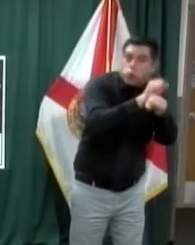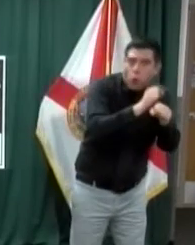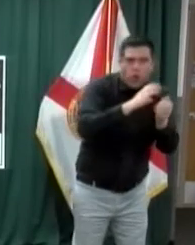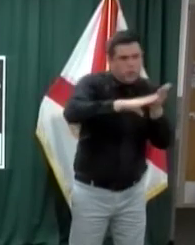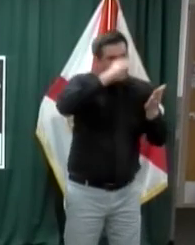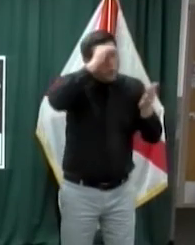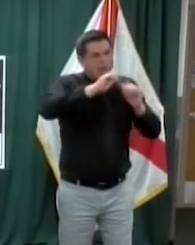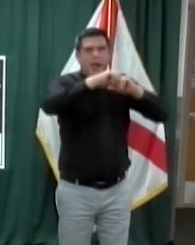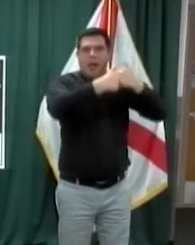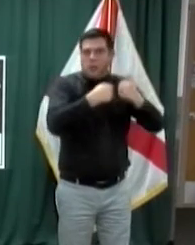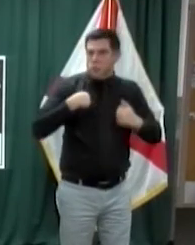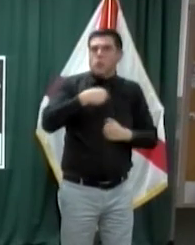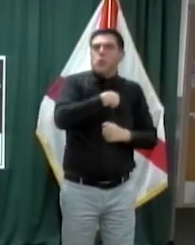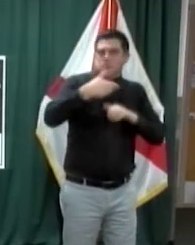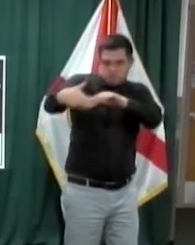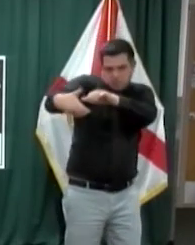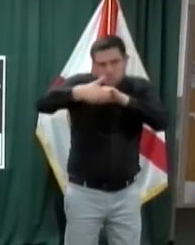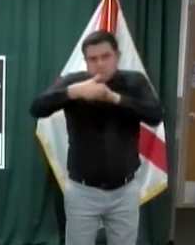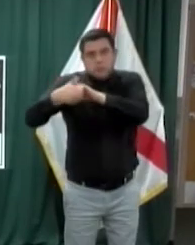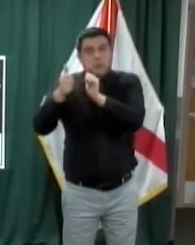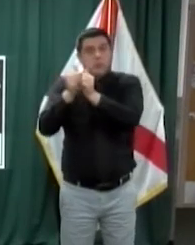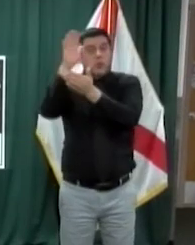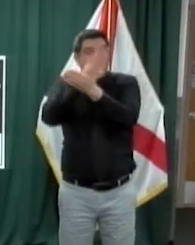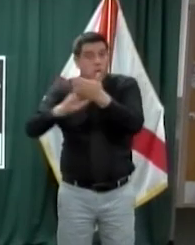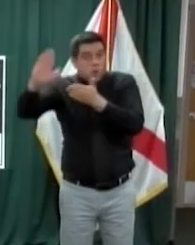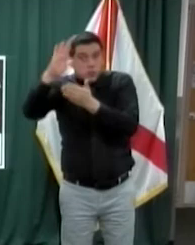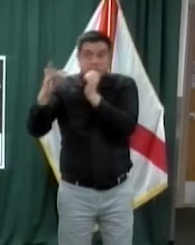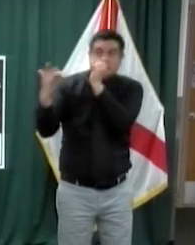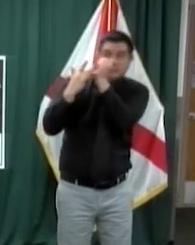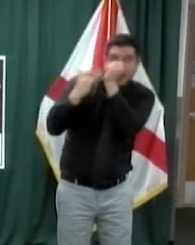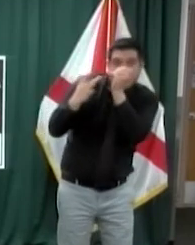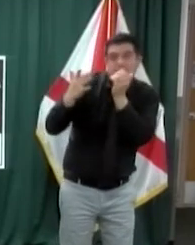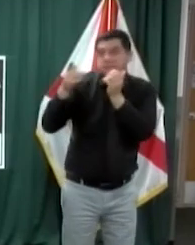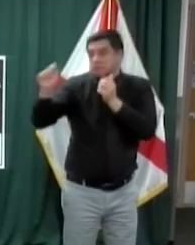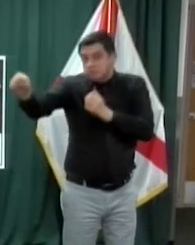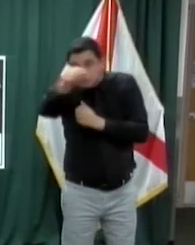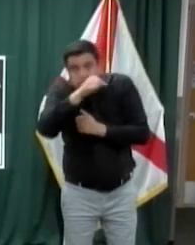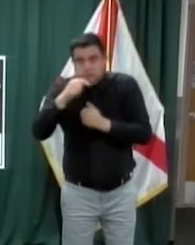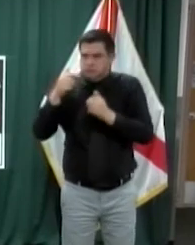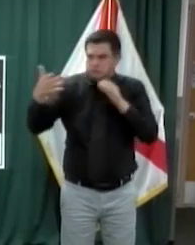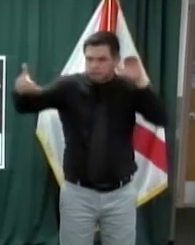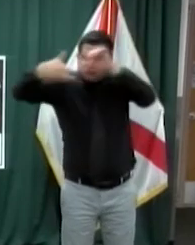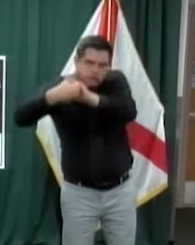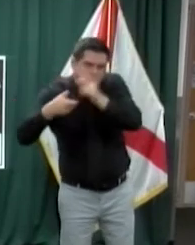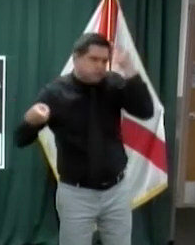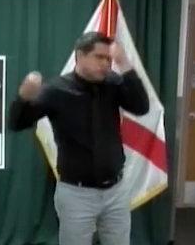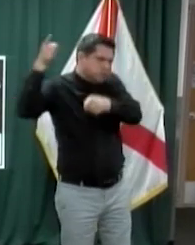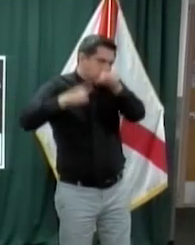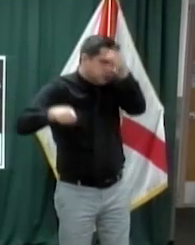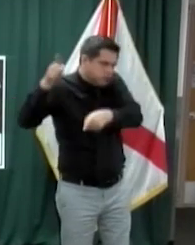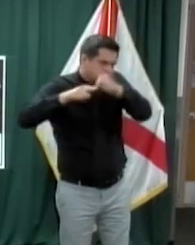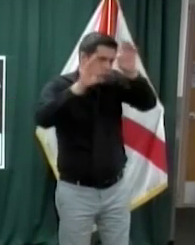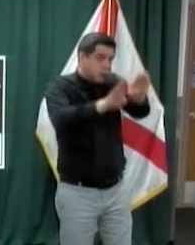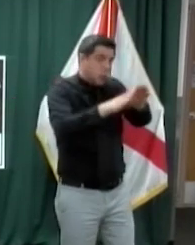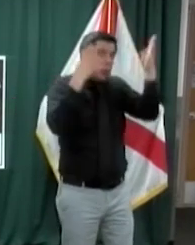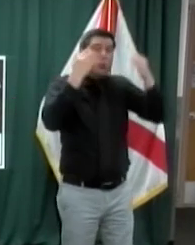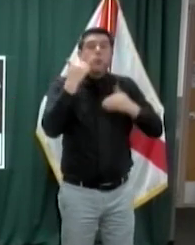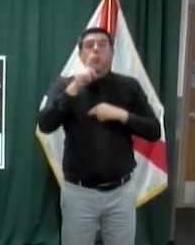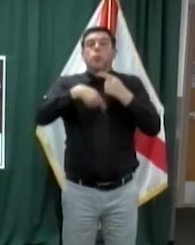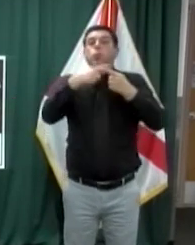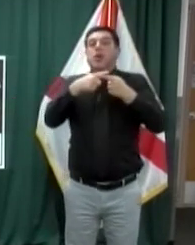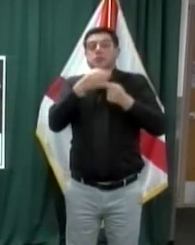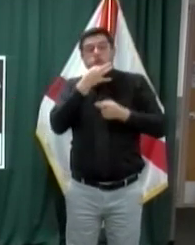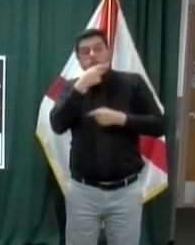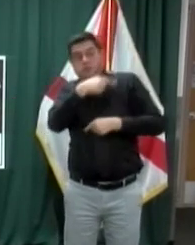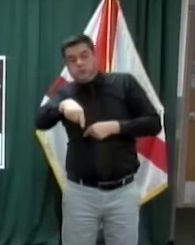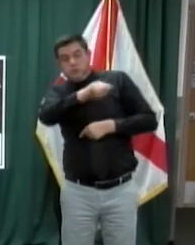centers, and we're hoping to be able to launch that, as I said, in July. And so again, at our website is the address for young people to